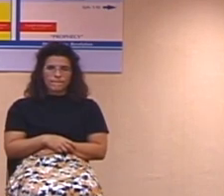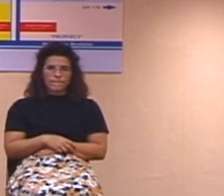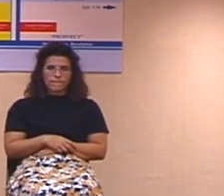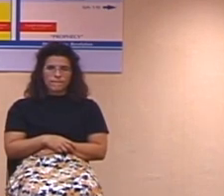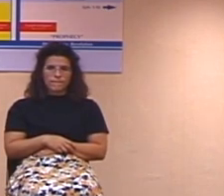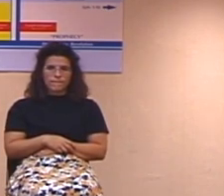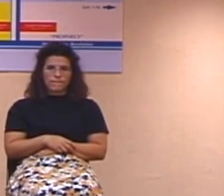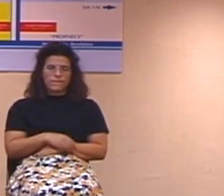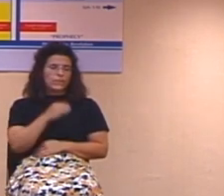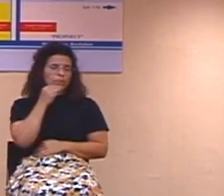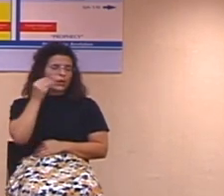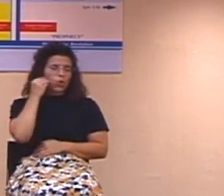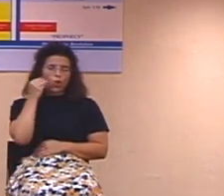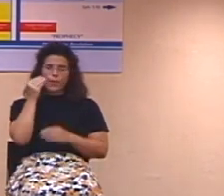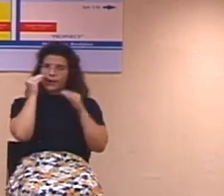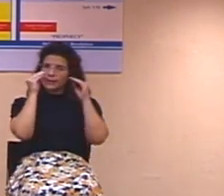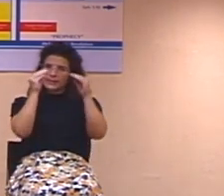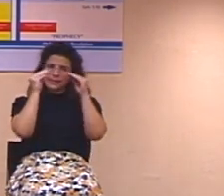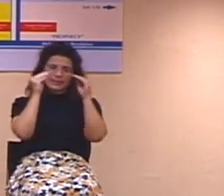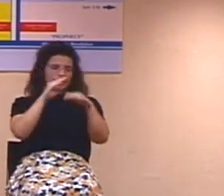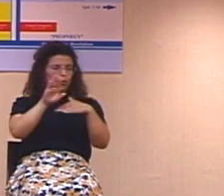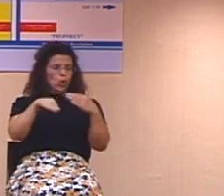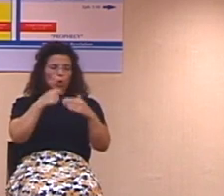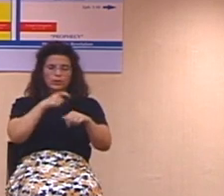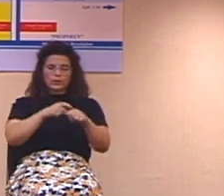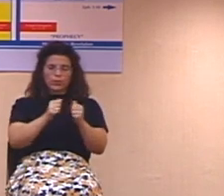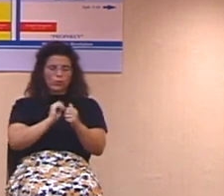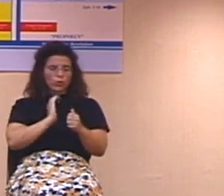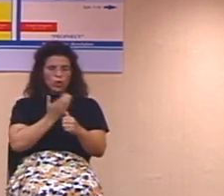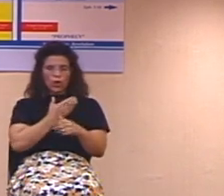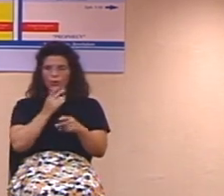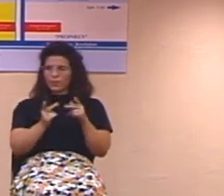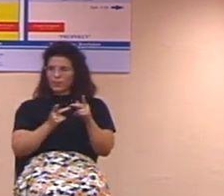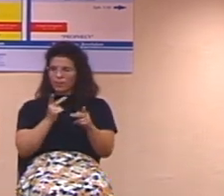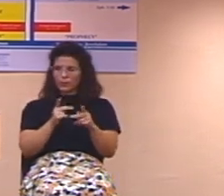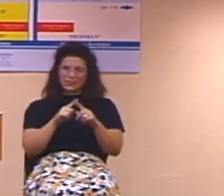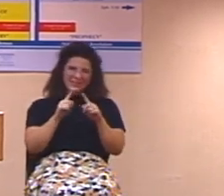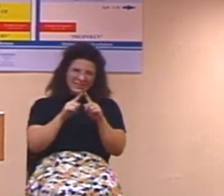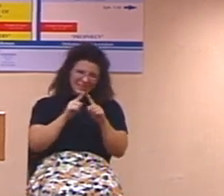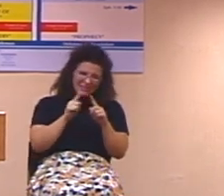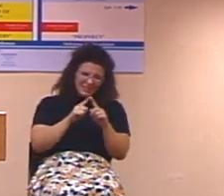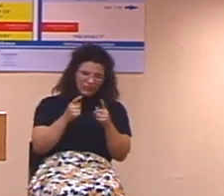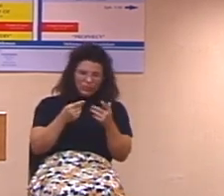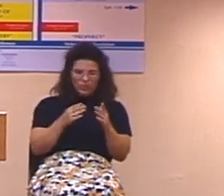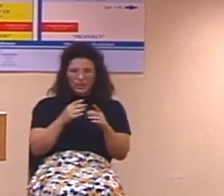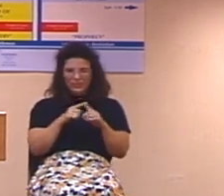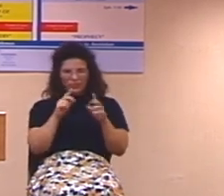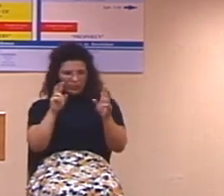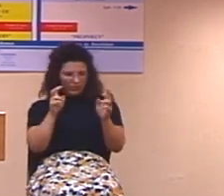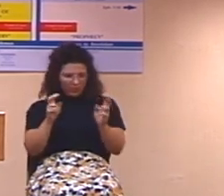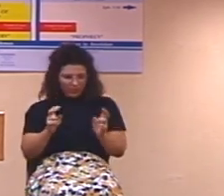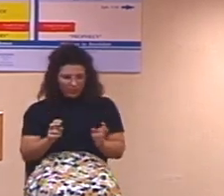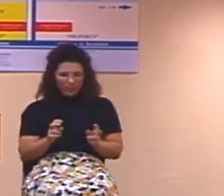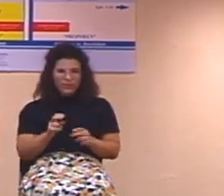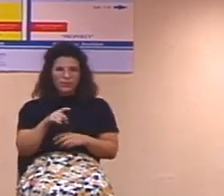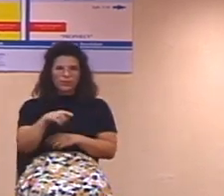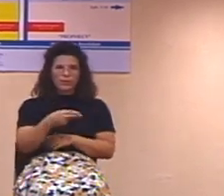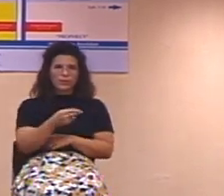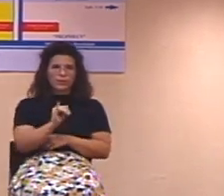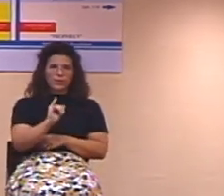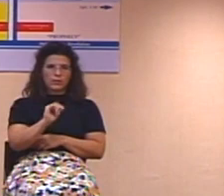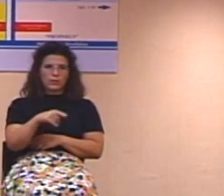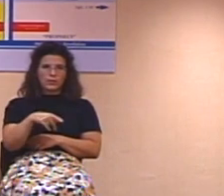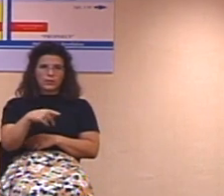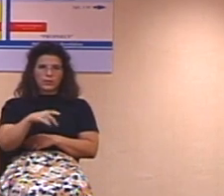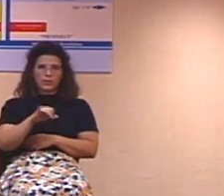I teach this all the time with our folks. Little different manners, little different subjects. Look at Philippians 3, look at verse